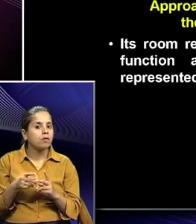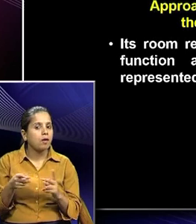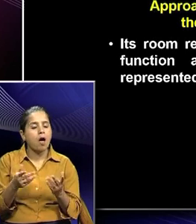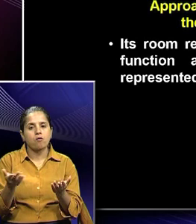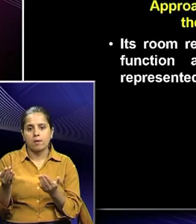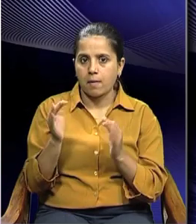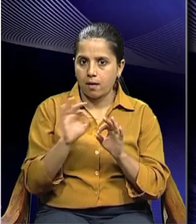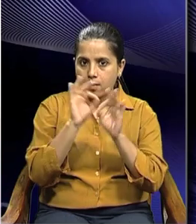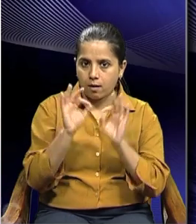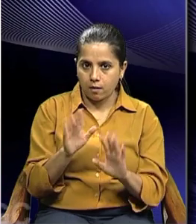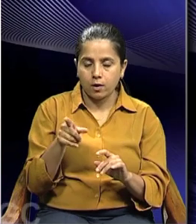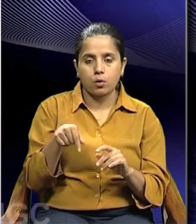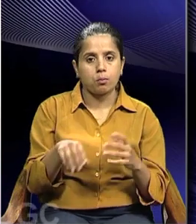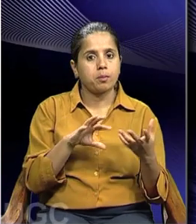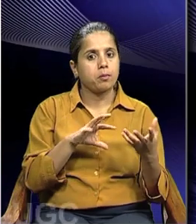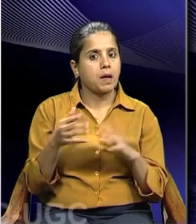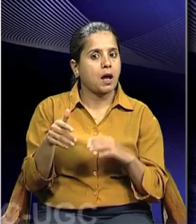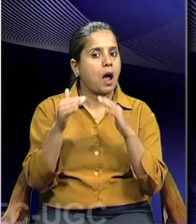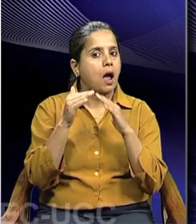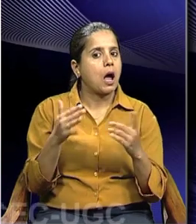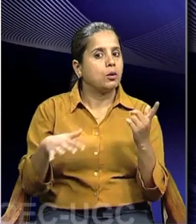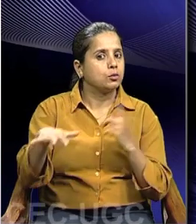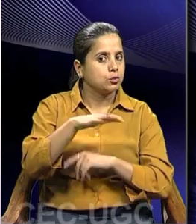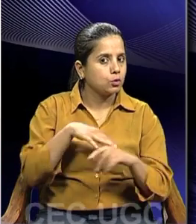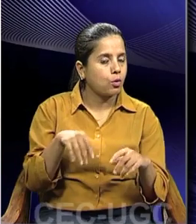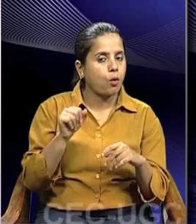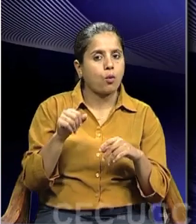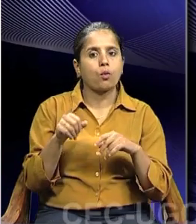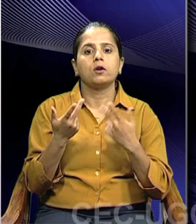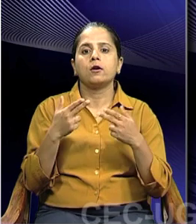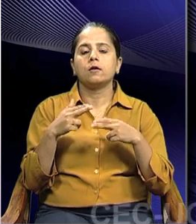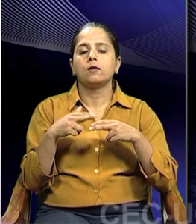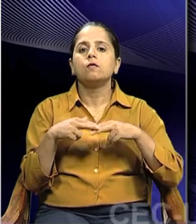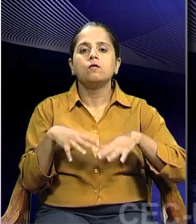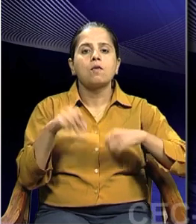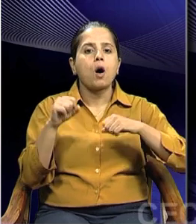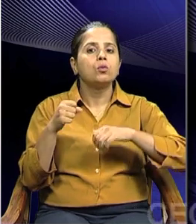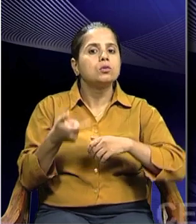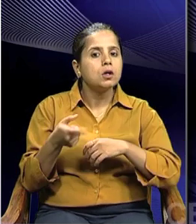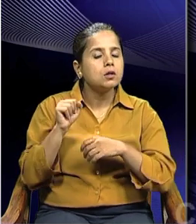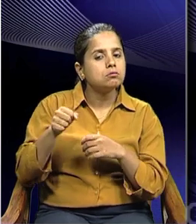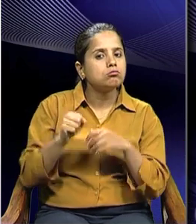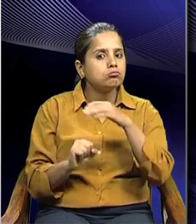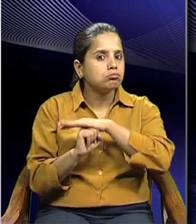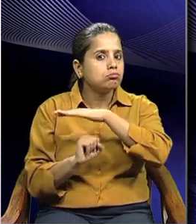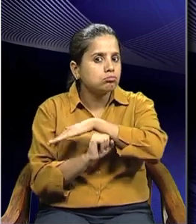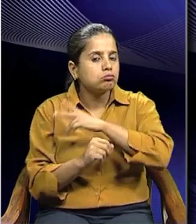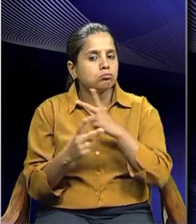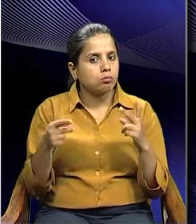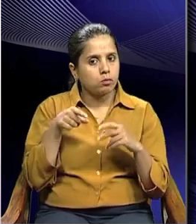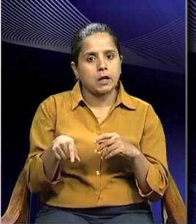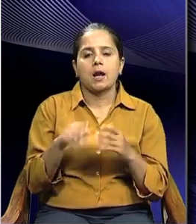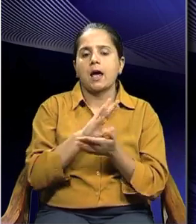available there, which you create in that house, and its foundation is represented by the human resources. So my